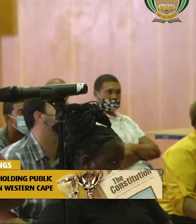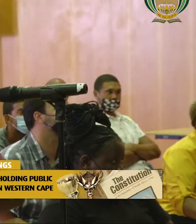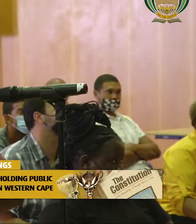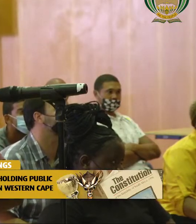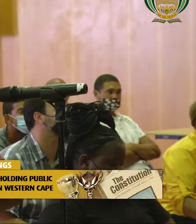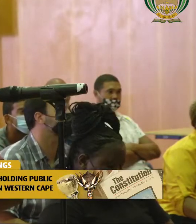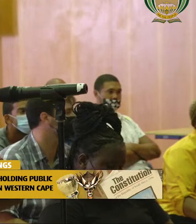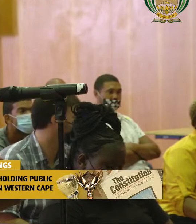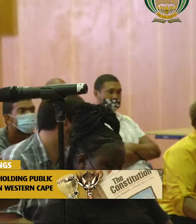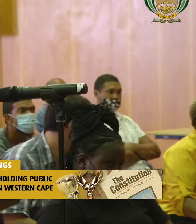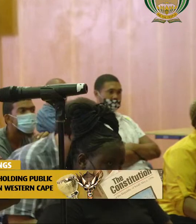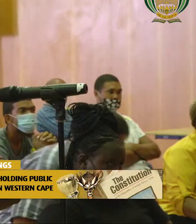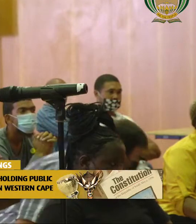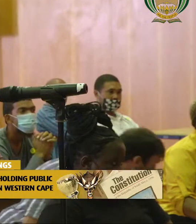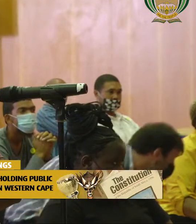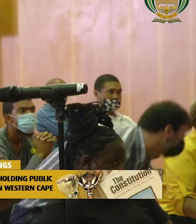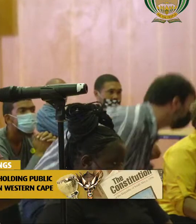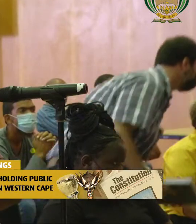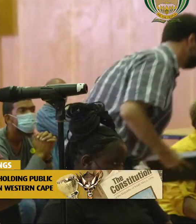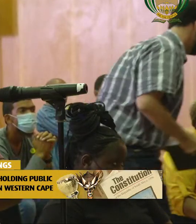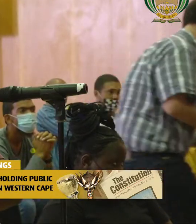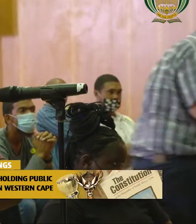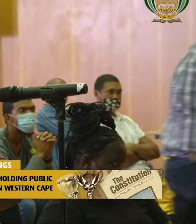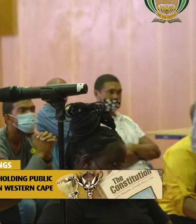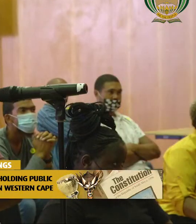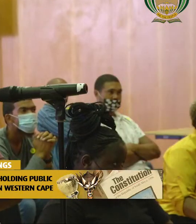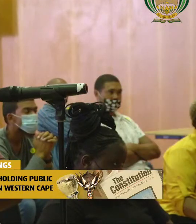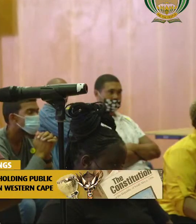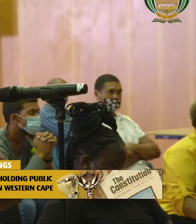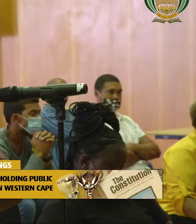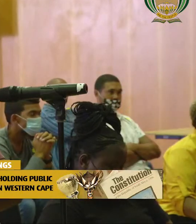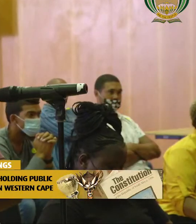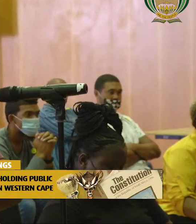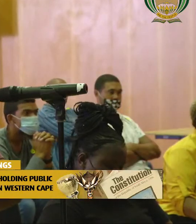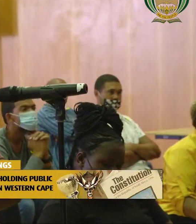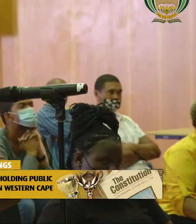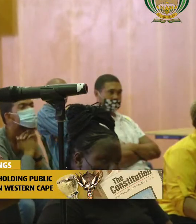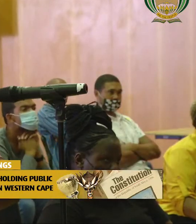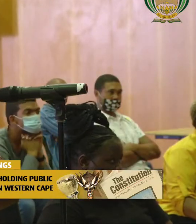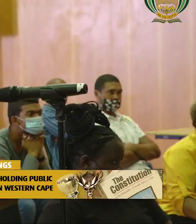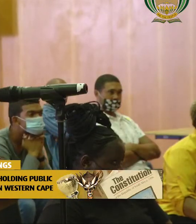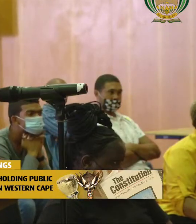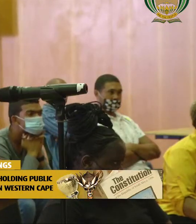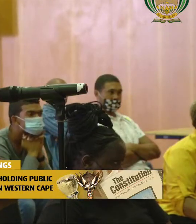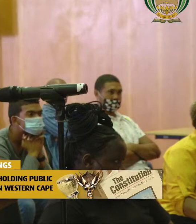Die vorige spreker het 'n breedvoerige redes verskaf om